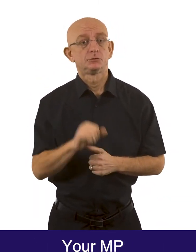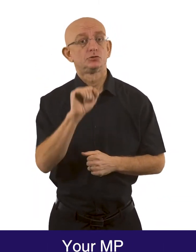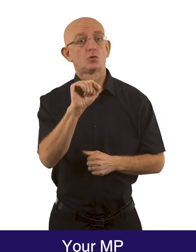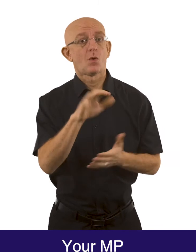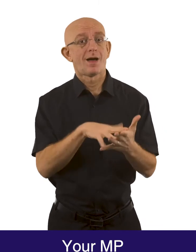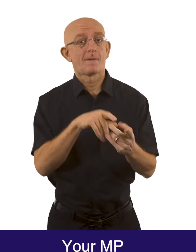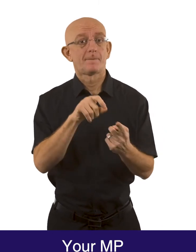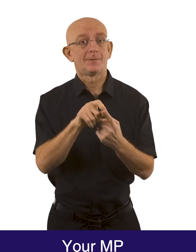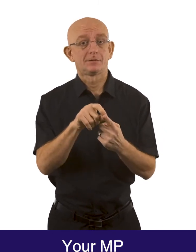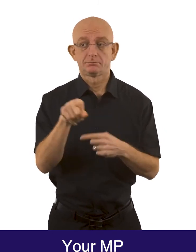your MP,